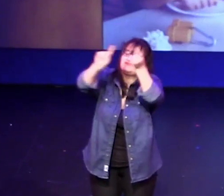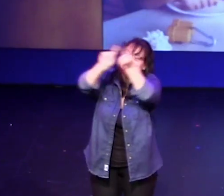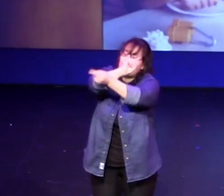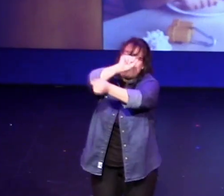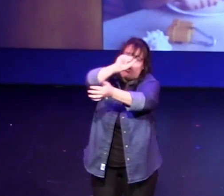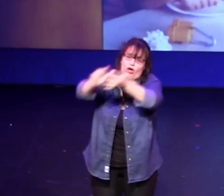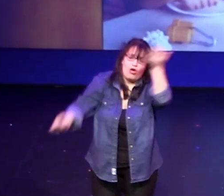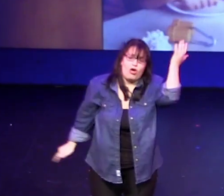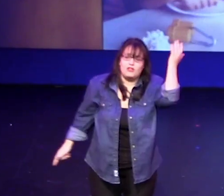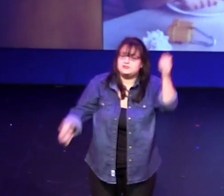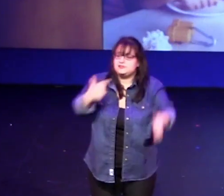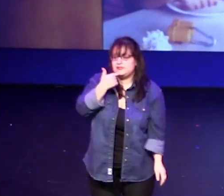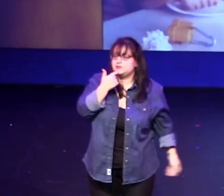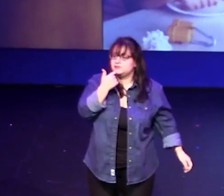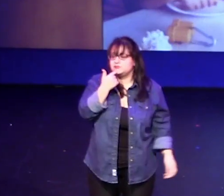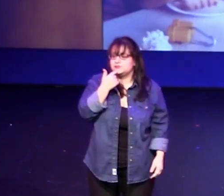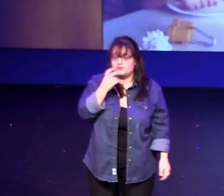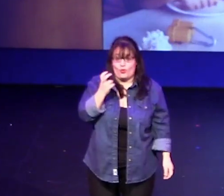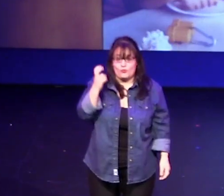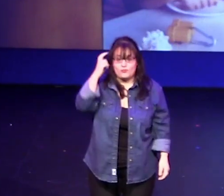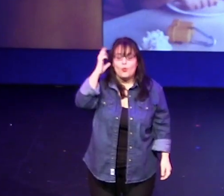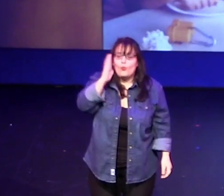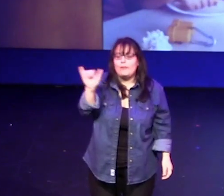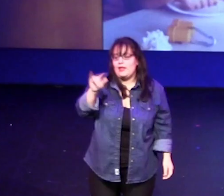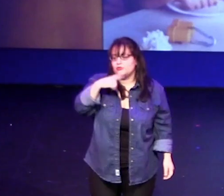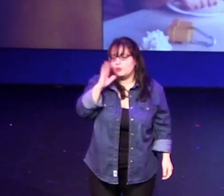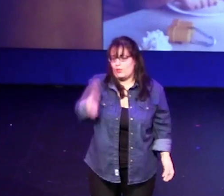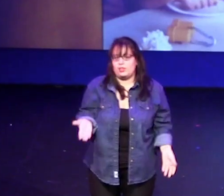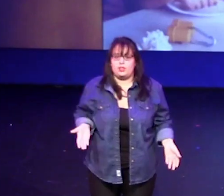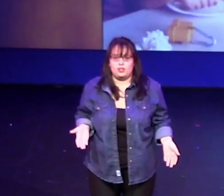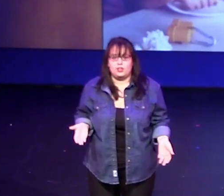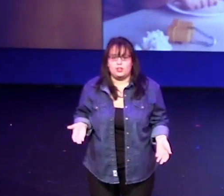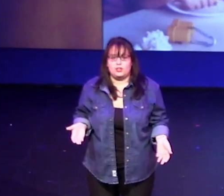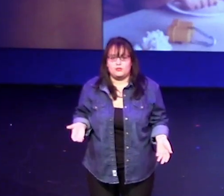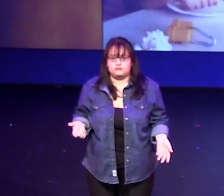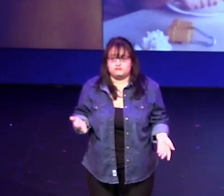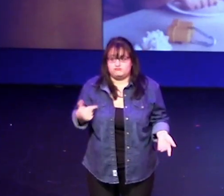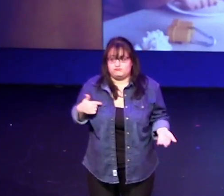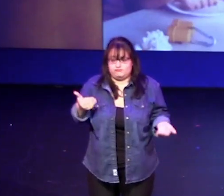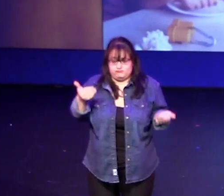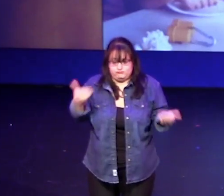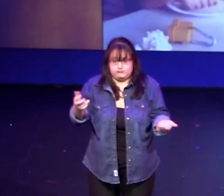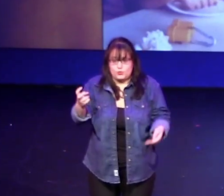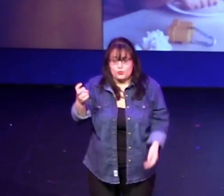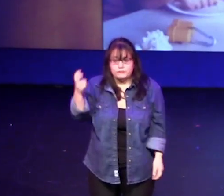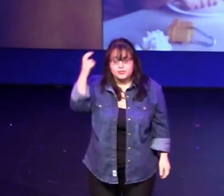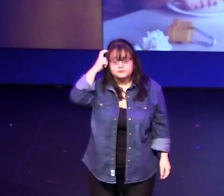interviews, parents who have children with cochlear implants all reinforce the idea that if someone gets a cochlear implant, they will be just like a